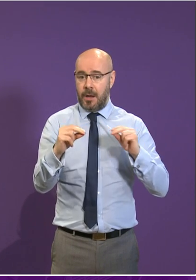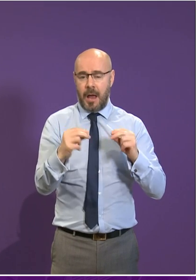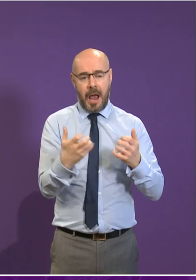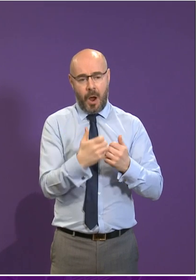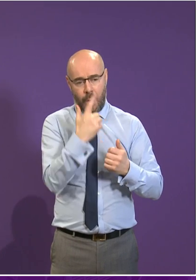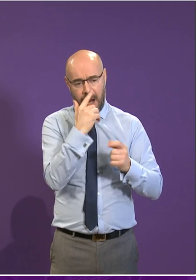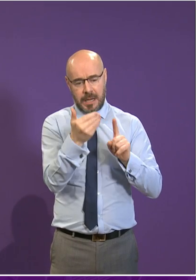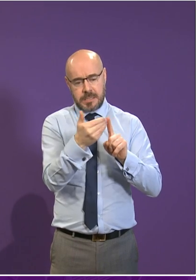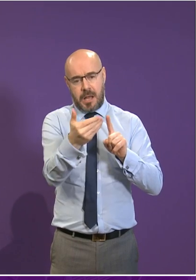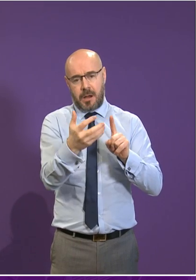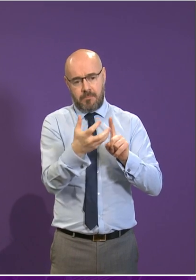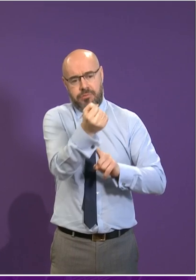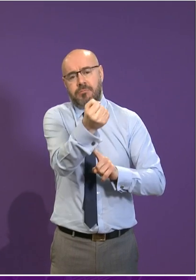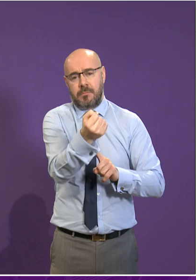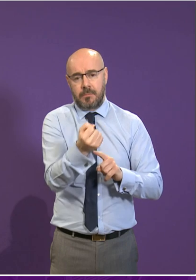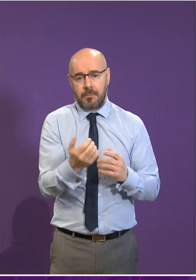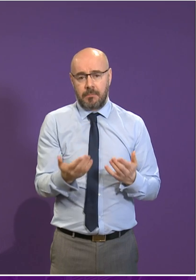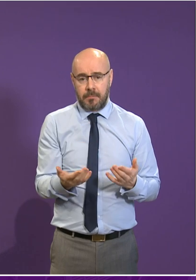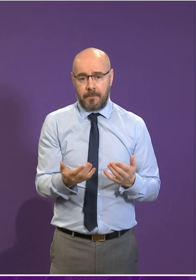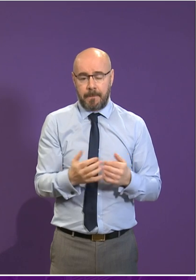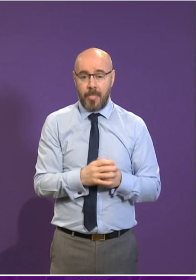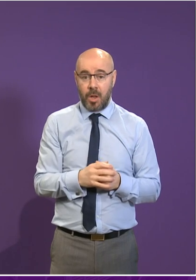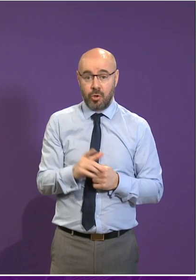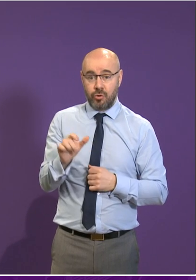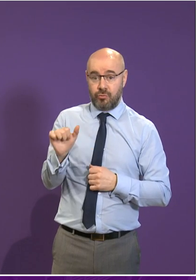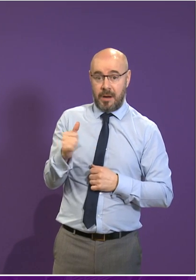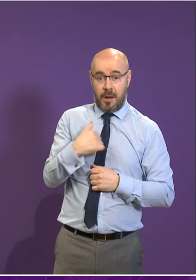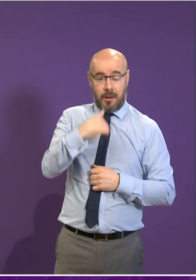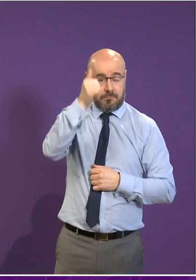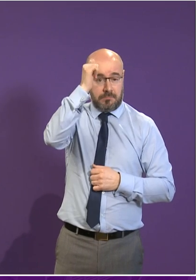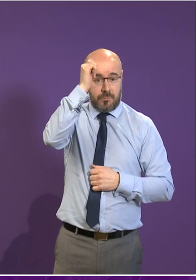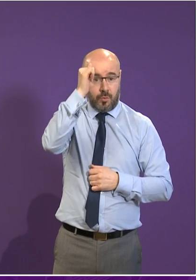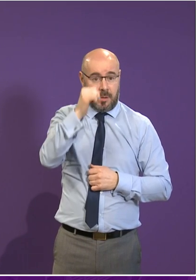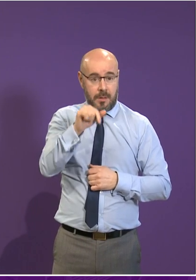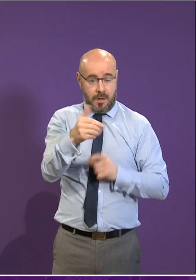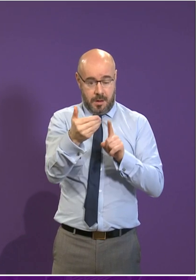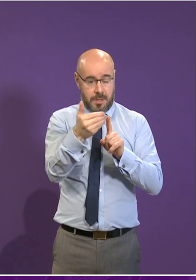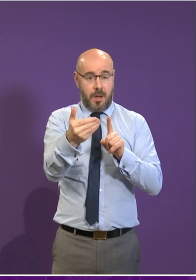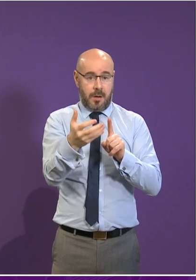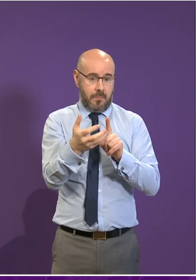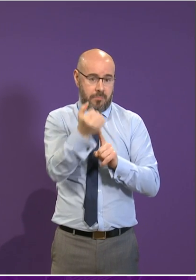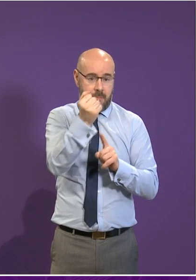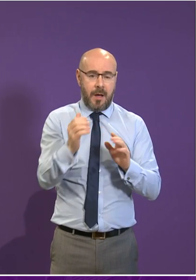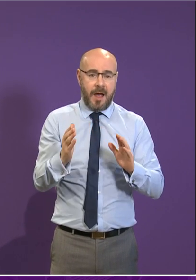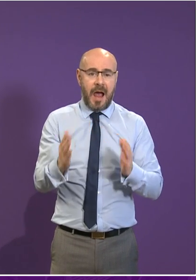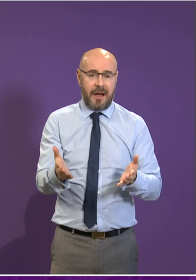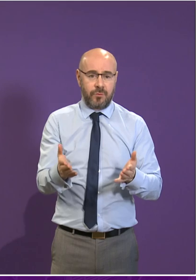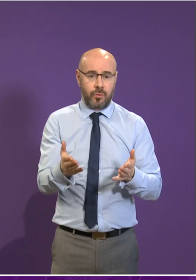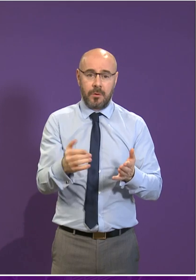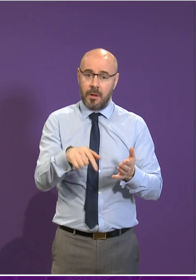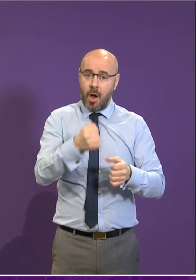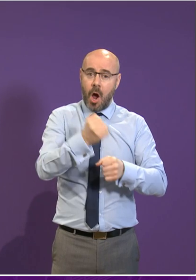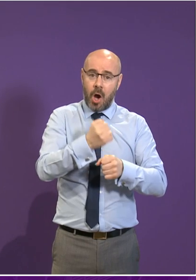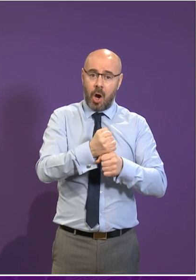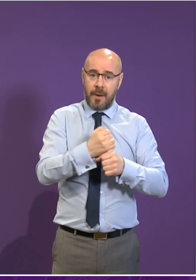target? Well, I fully appreciate that we need to deliver the target. This is an important priority for the government and